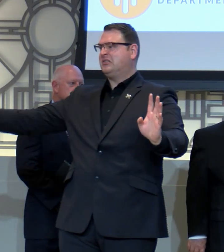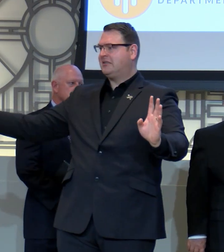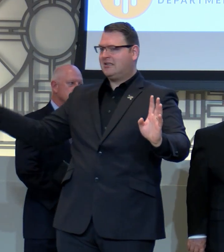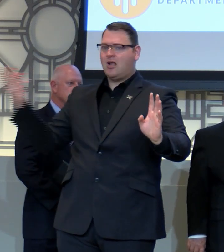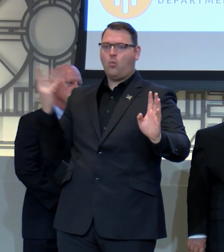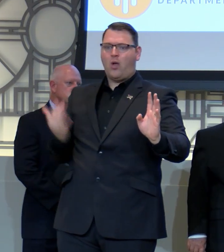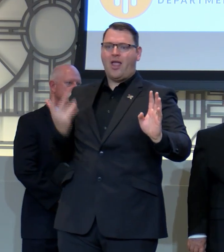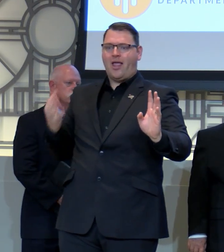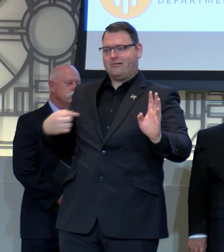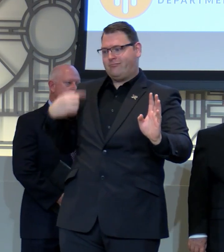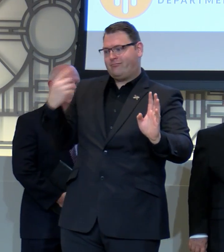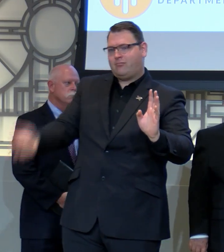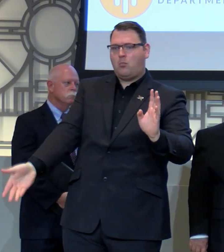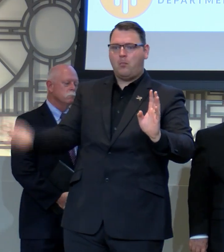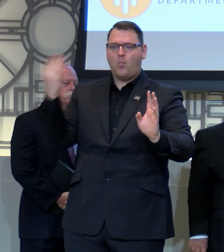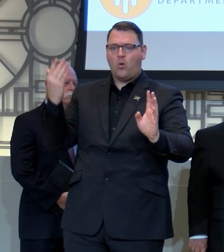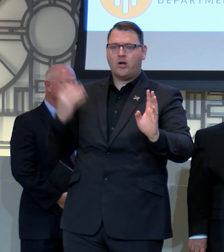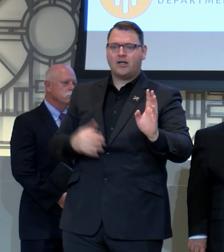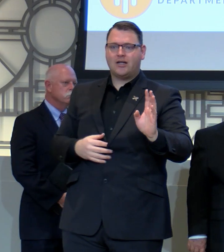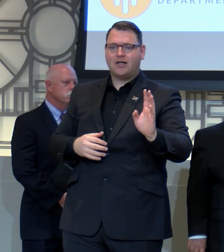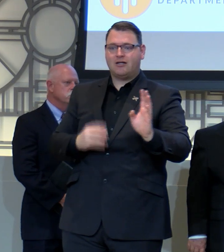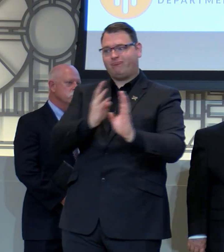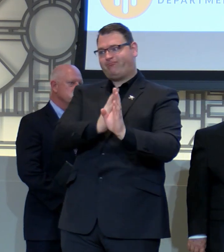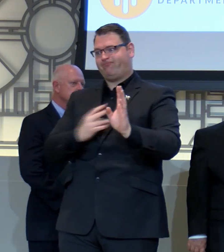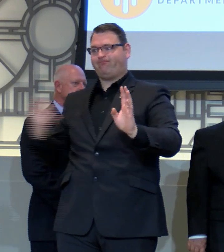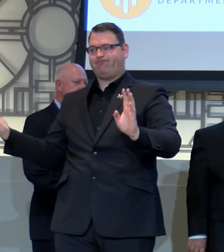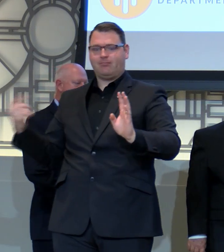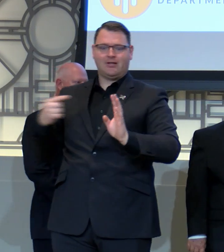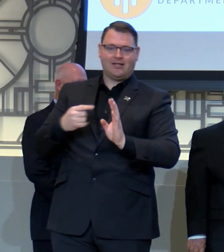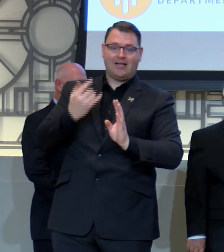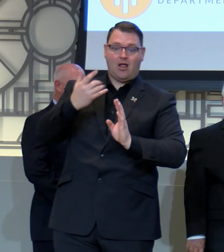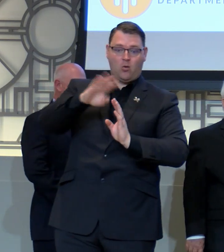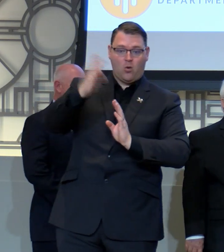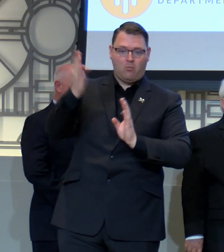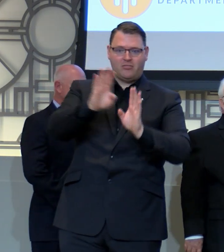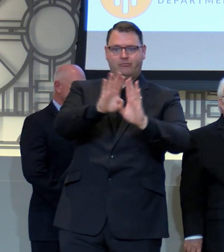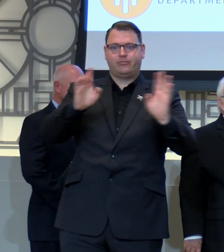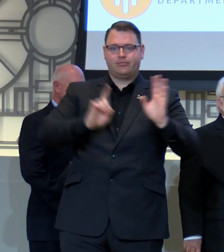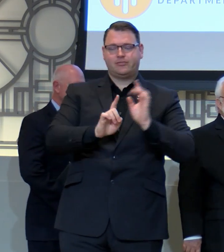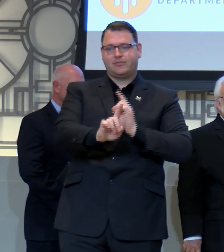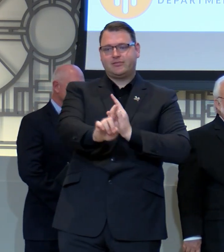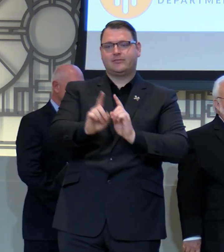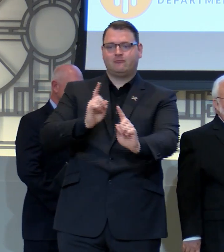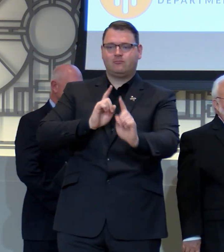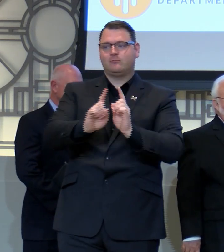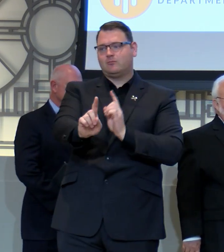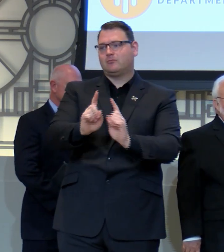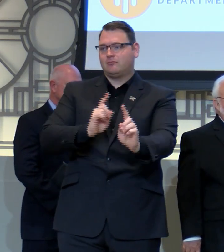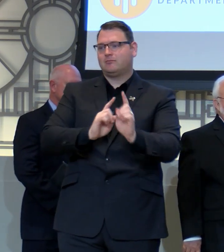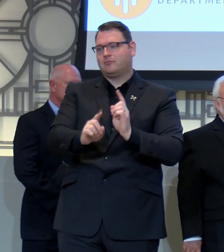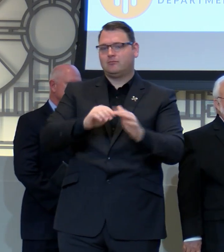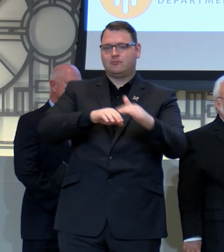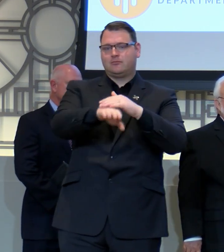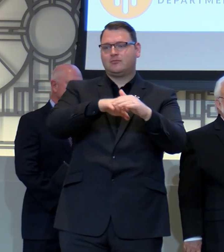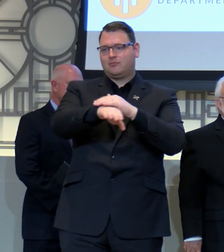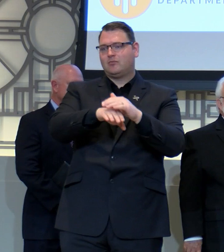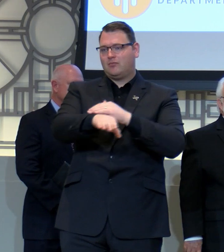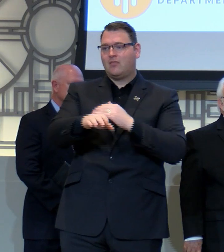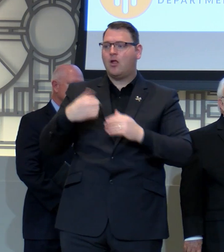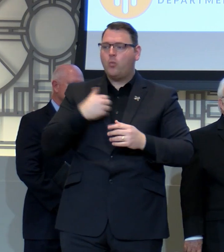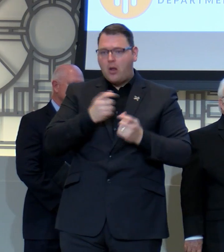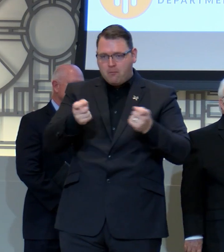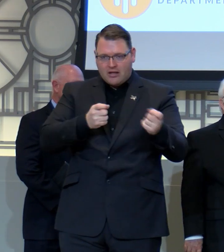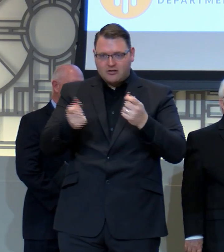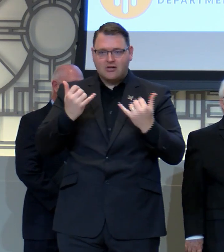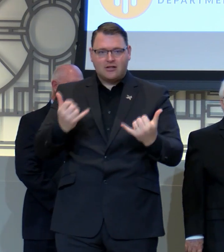is an opportunity as we continue to see lines, and we need to make sure that we're practicing that. But the lines are pretty long now. So we're managing it now.